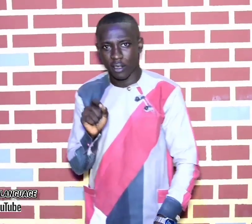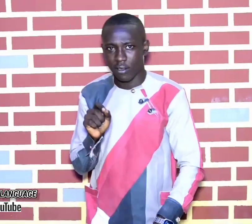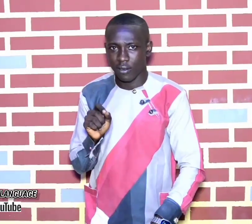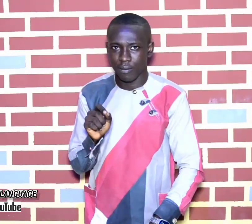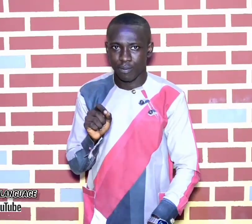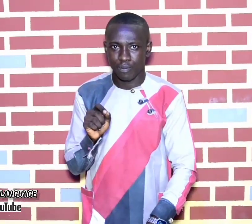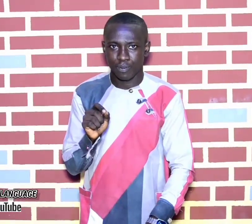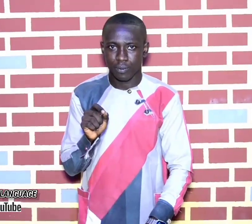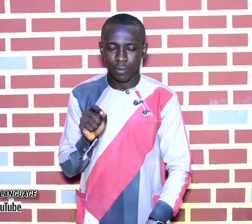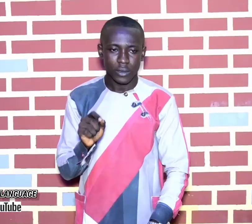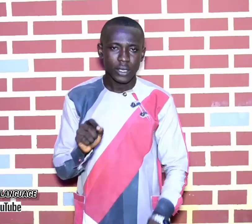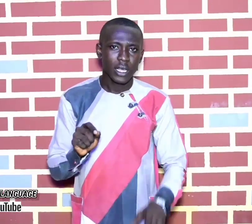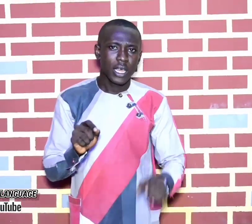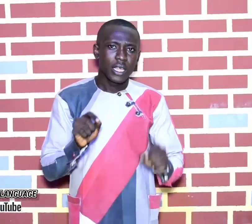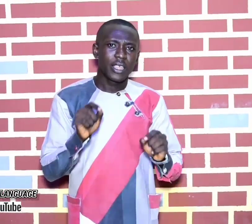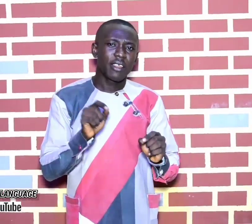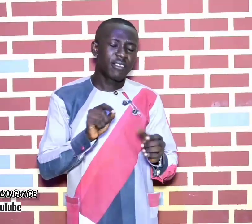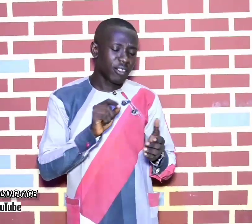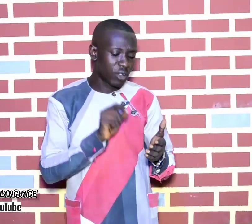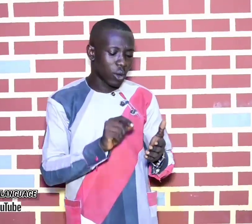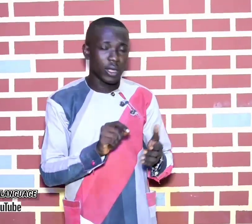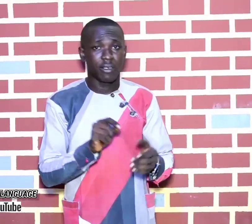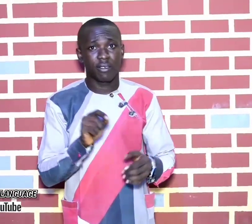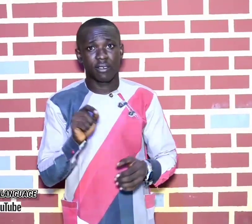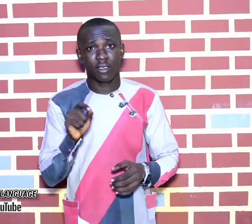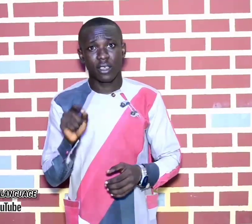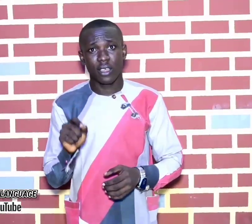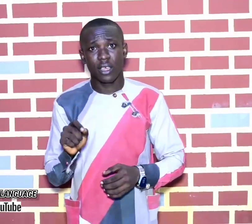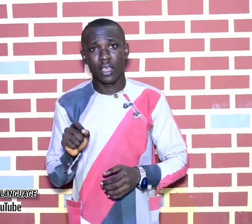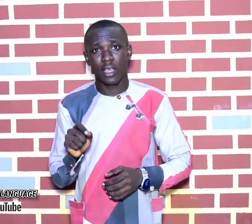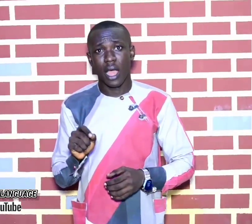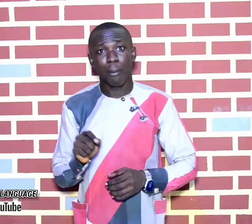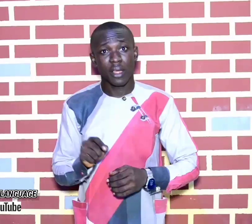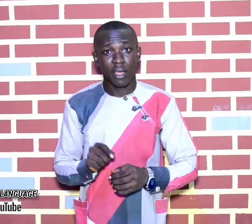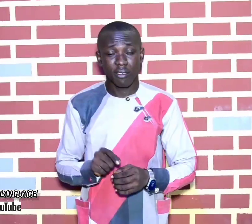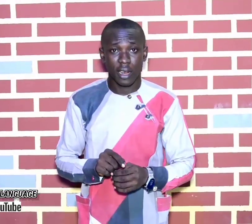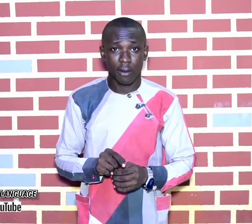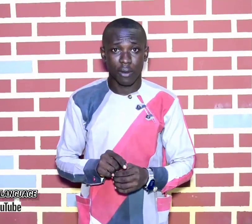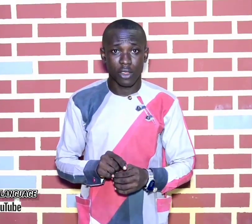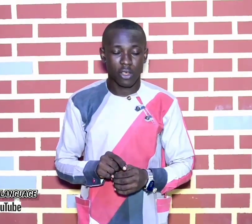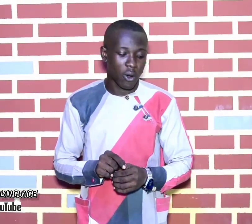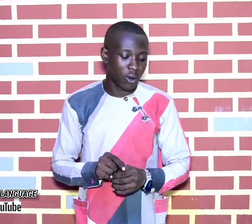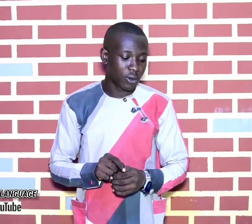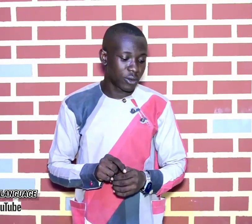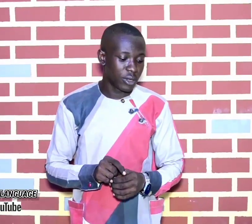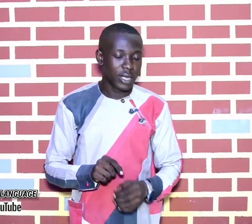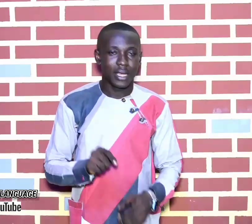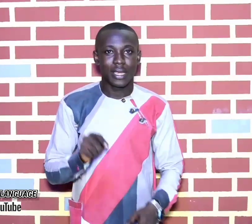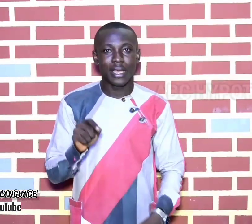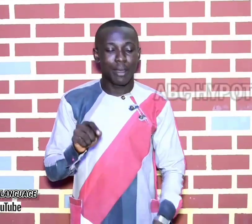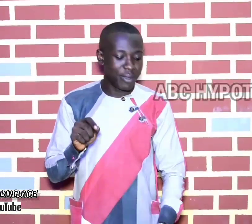secret. There is this law in American Sign Language called